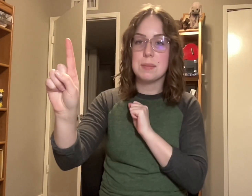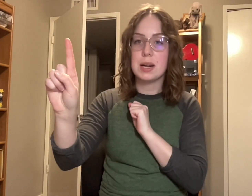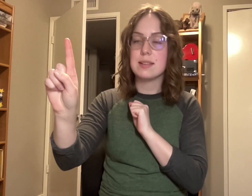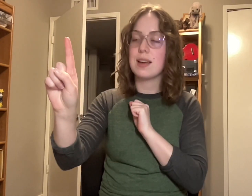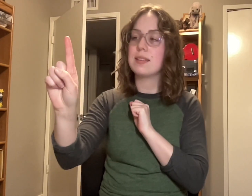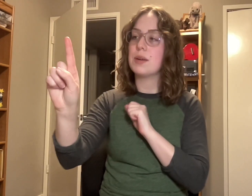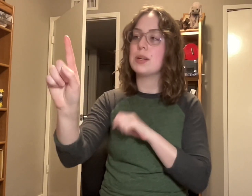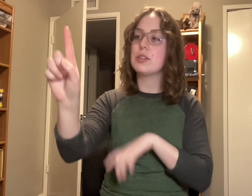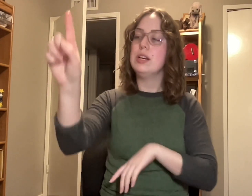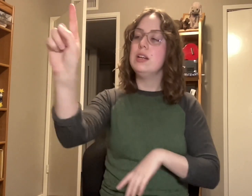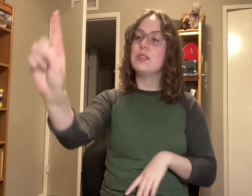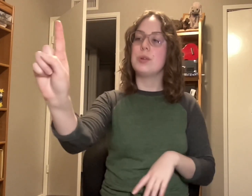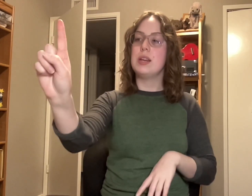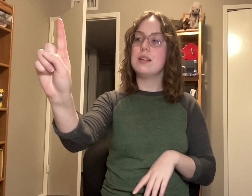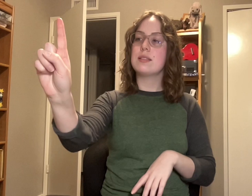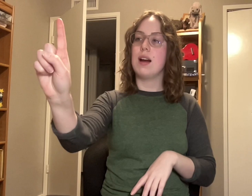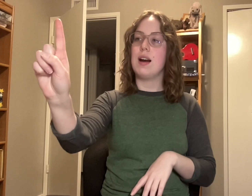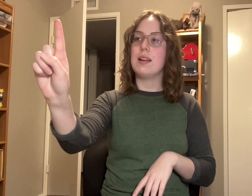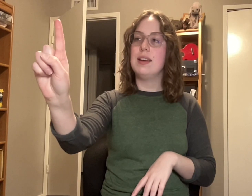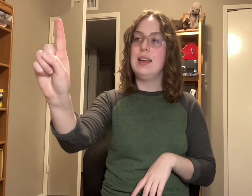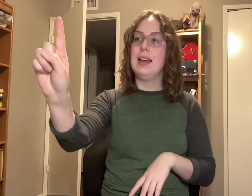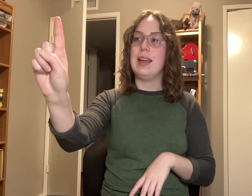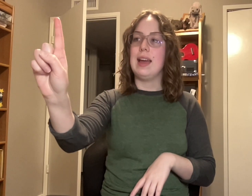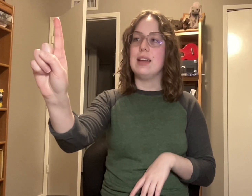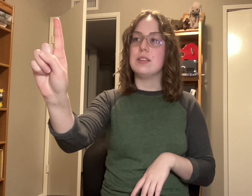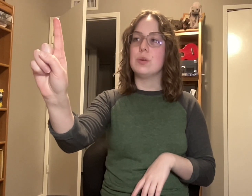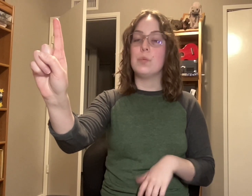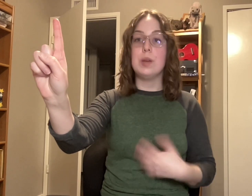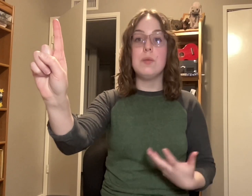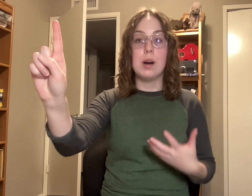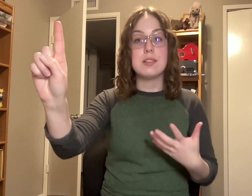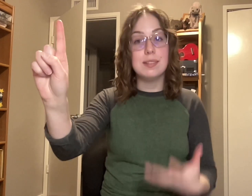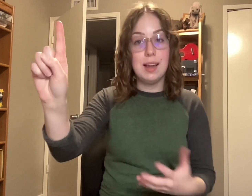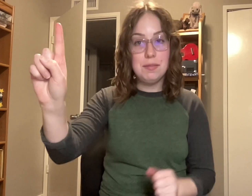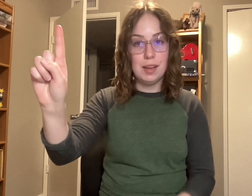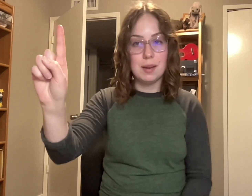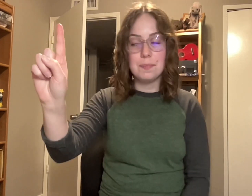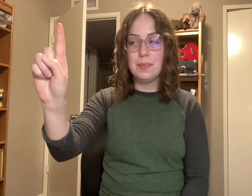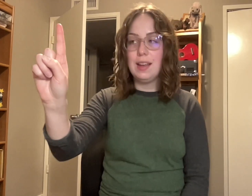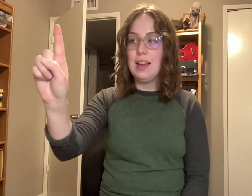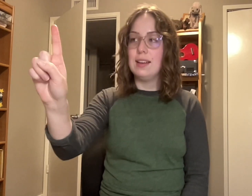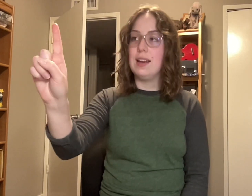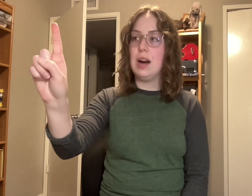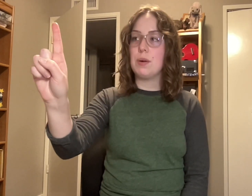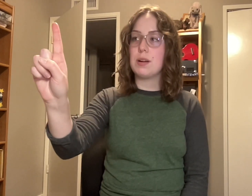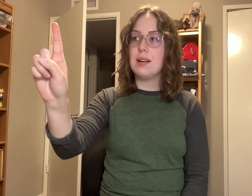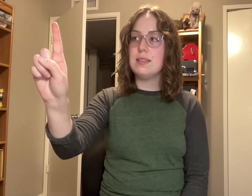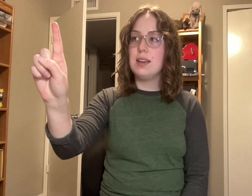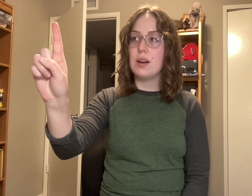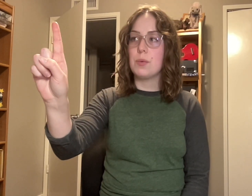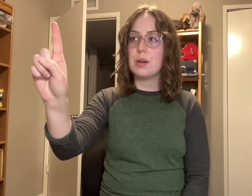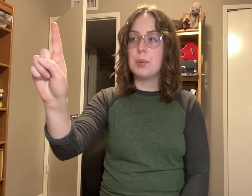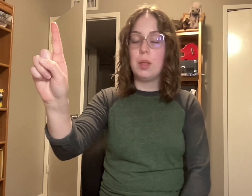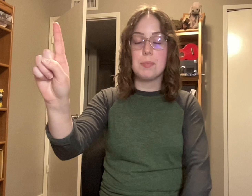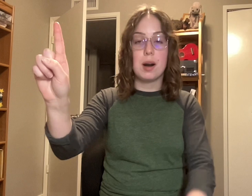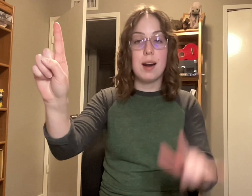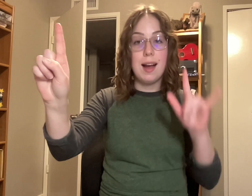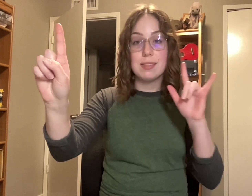American Sign Language. So here's God, and we want to love him. Now, while God's here, we're going to pull up our I love